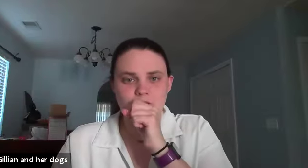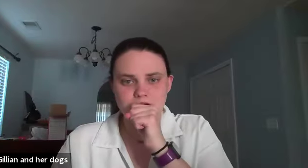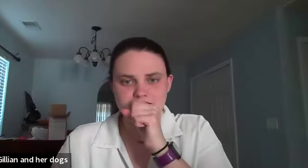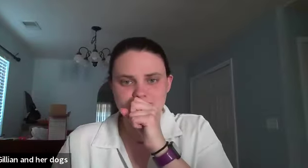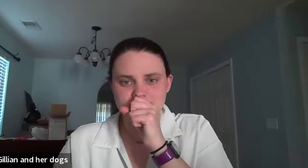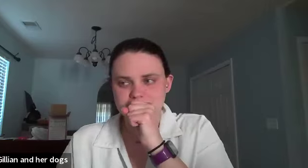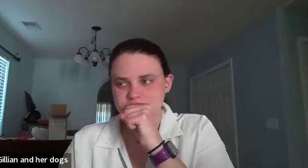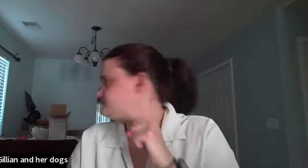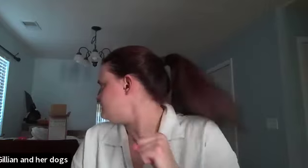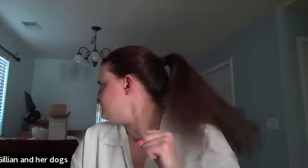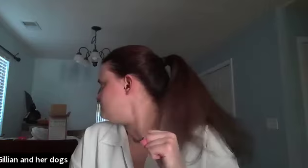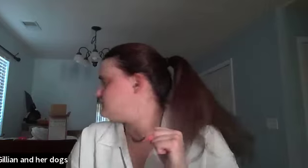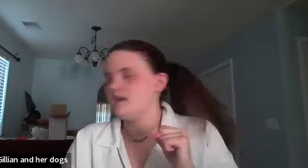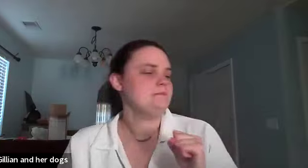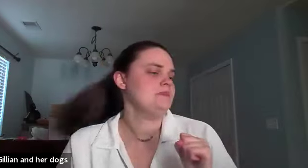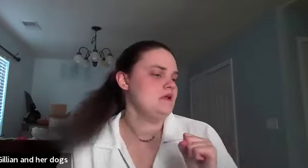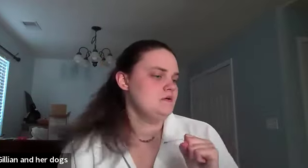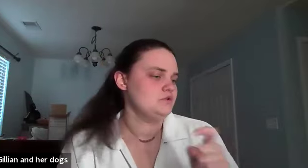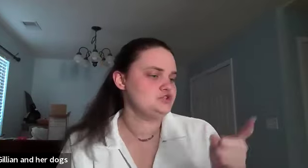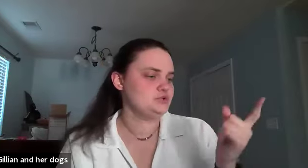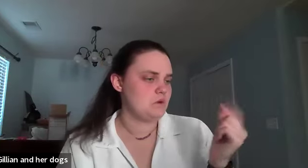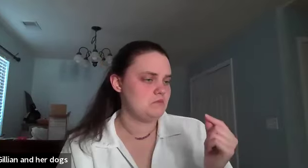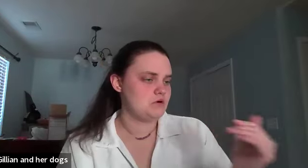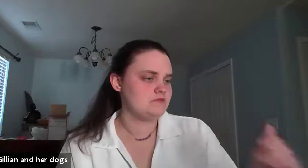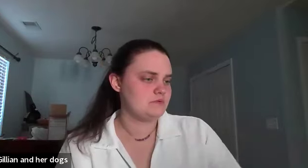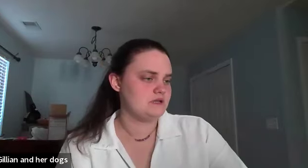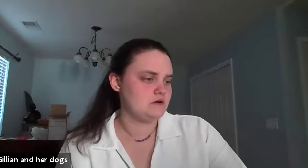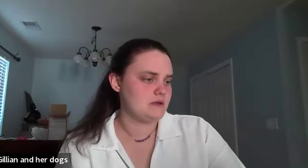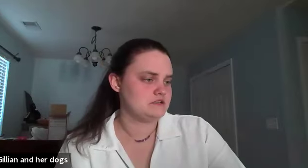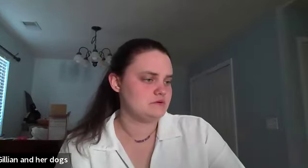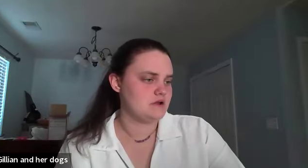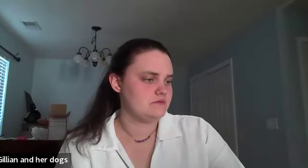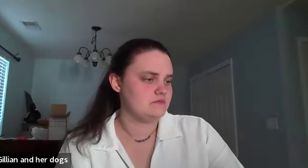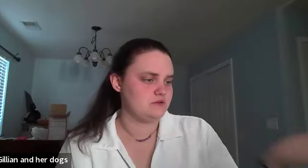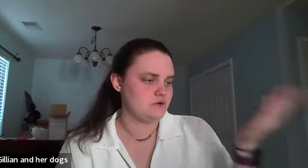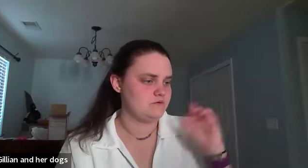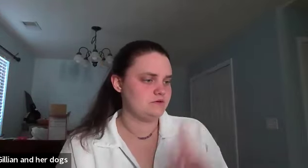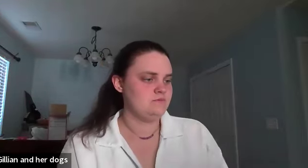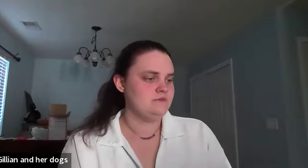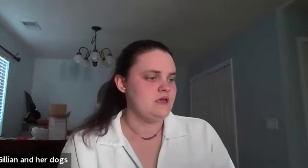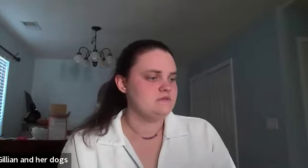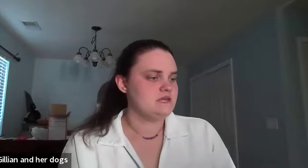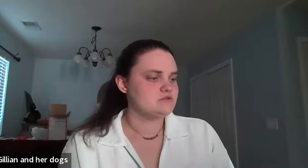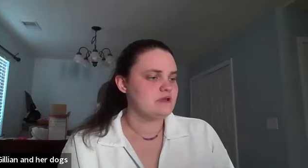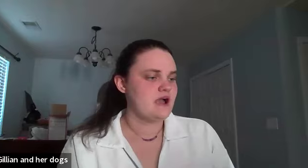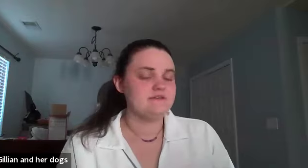So orange. Okay. We'll do one more before we go back to our we go review. The next one we have